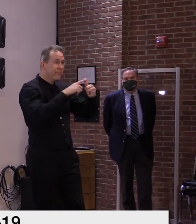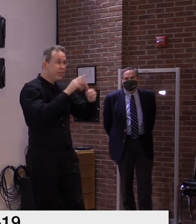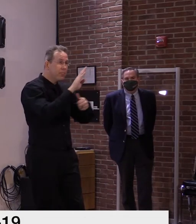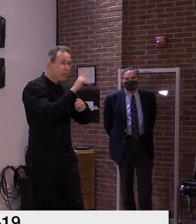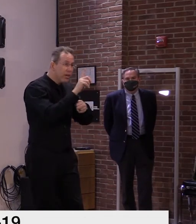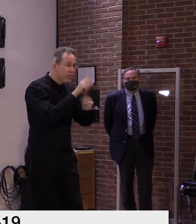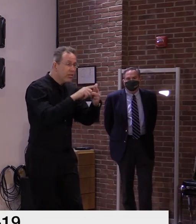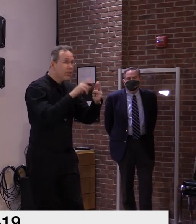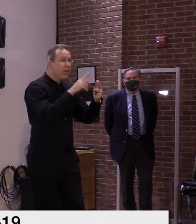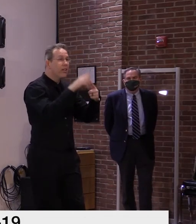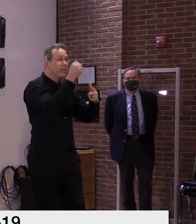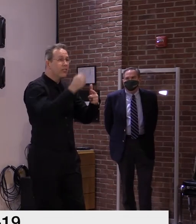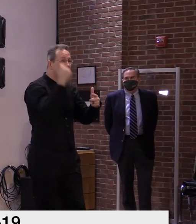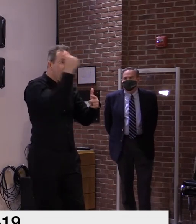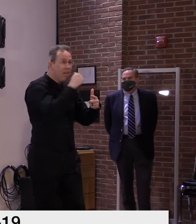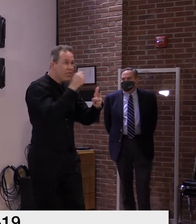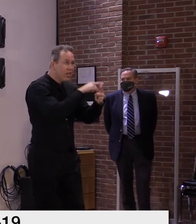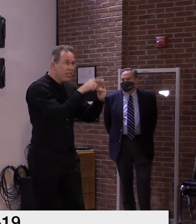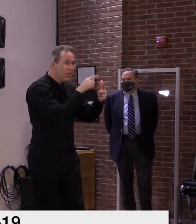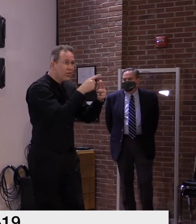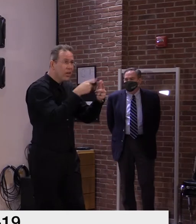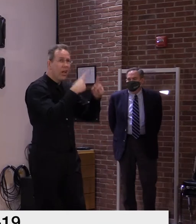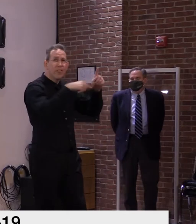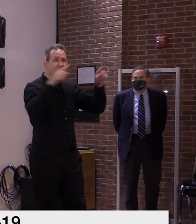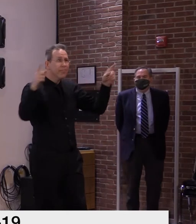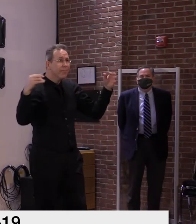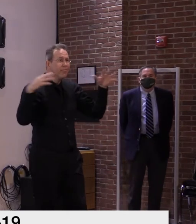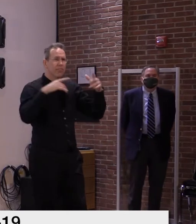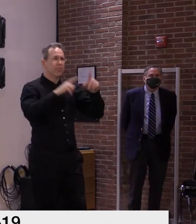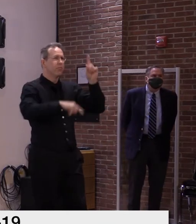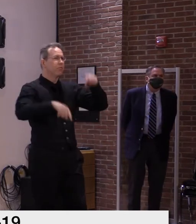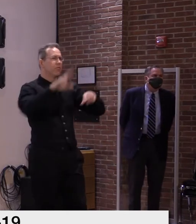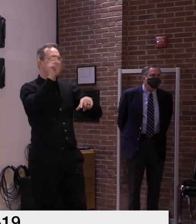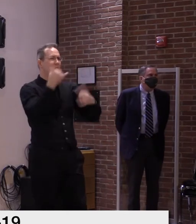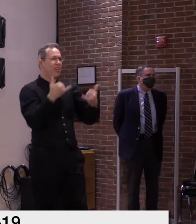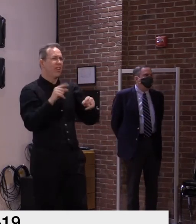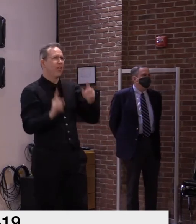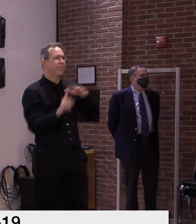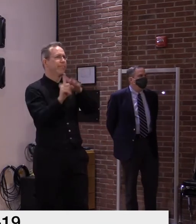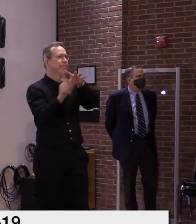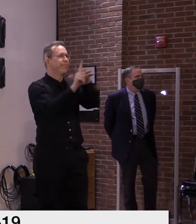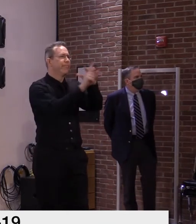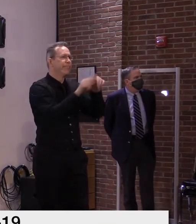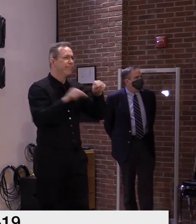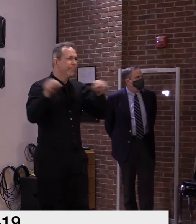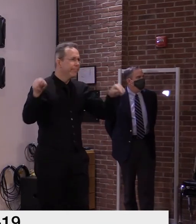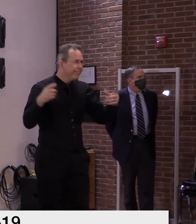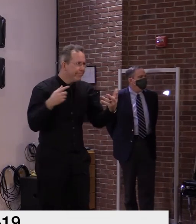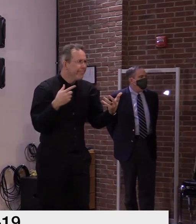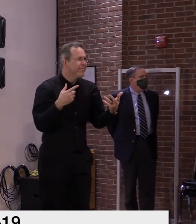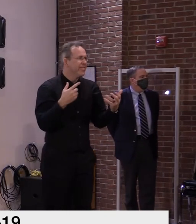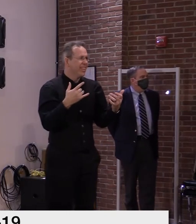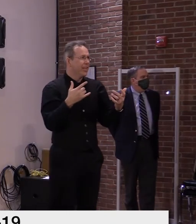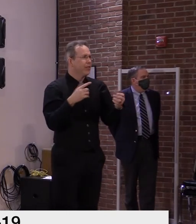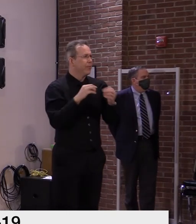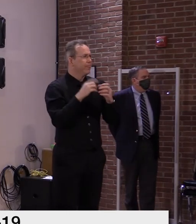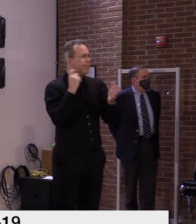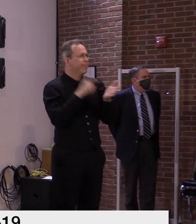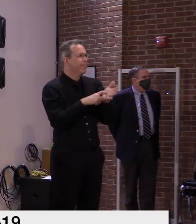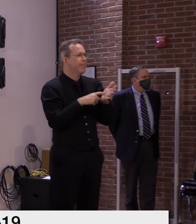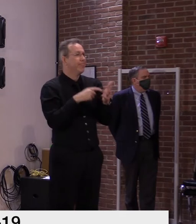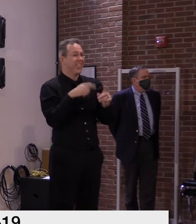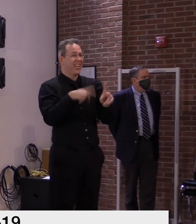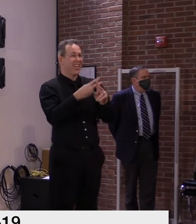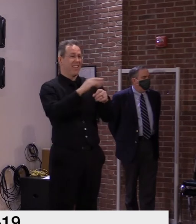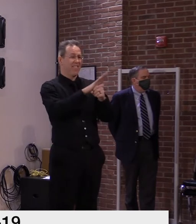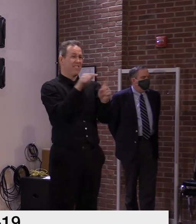doing because it's had an opportunity to replicate multiple times and be transmitted from person to person very